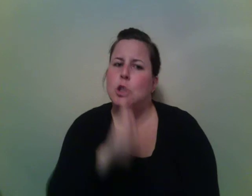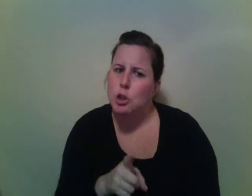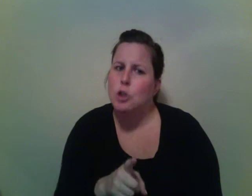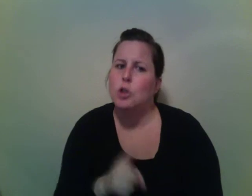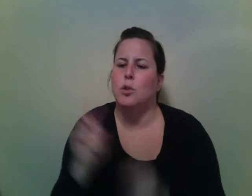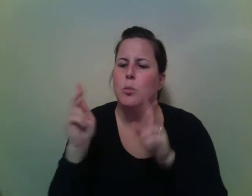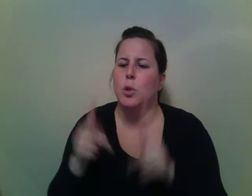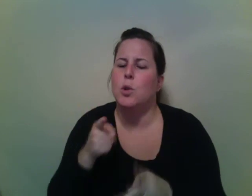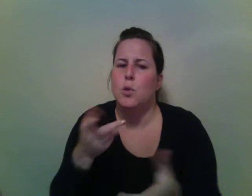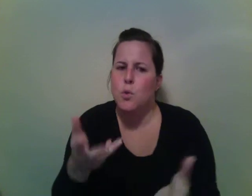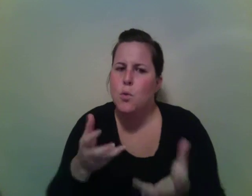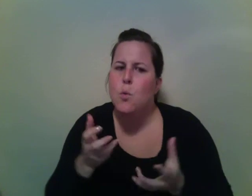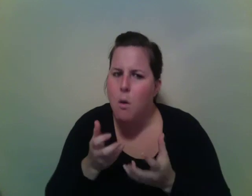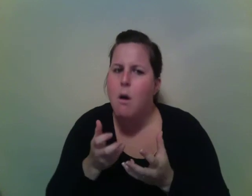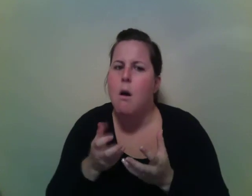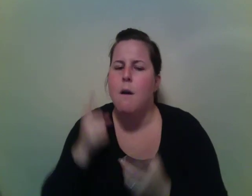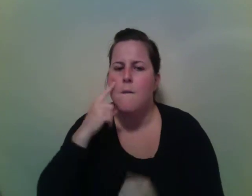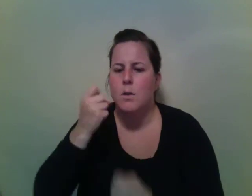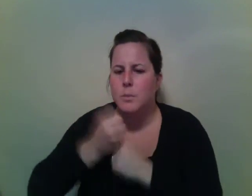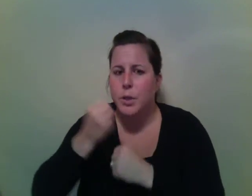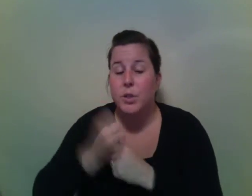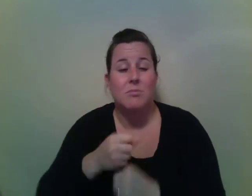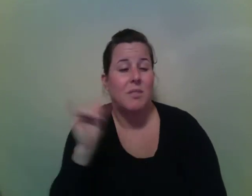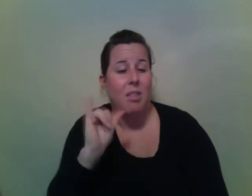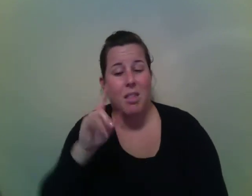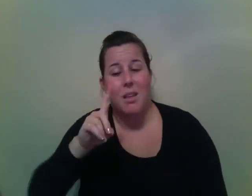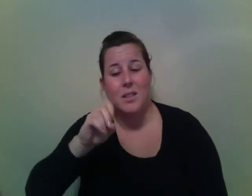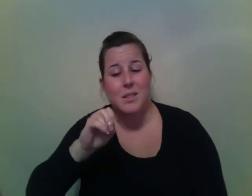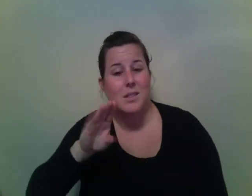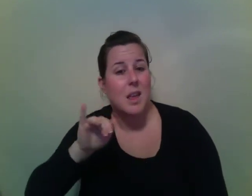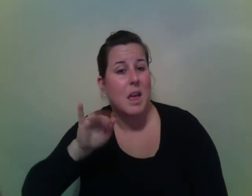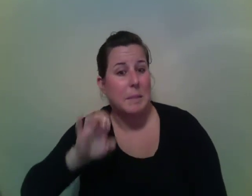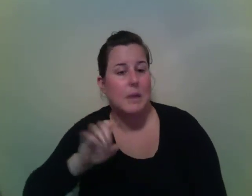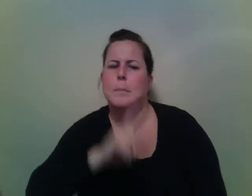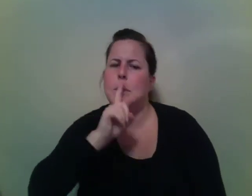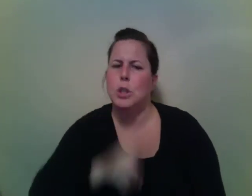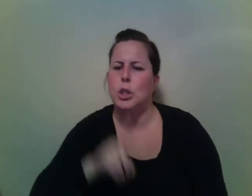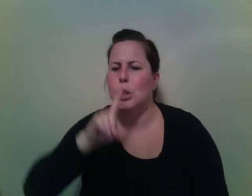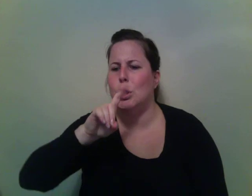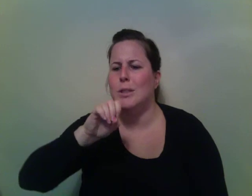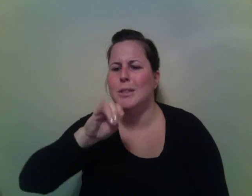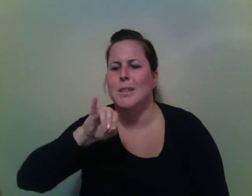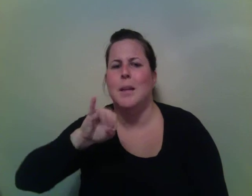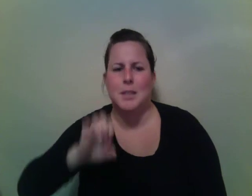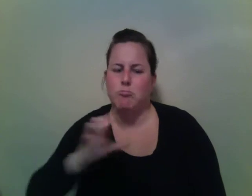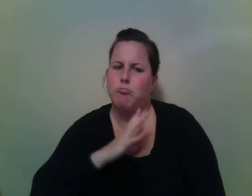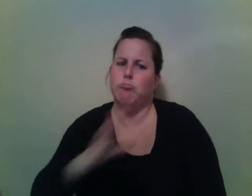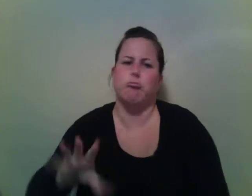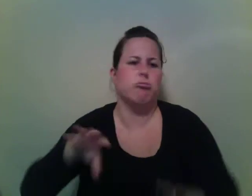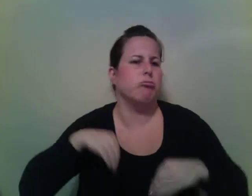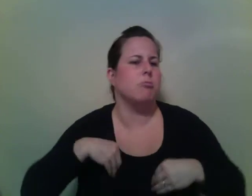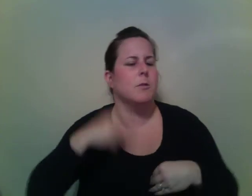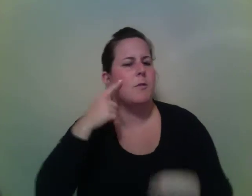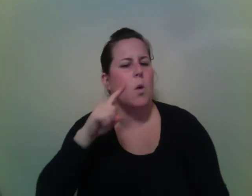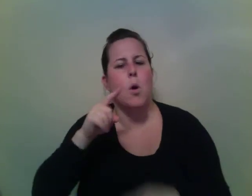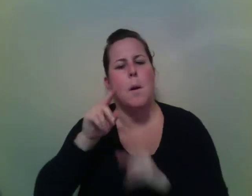to be a sponsor, like, for instance, Debbie, make sure that Debbie is okay with being a mentor and with taking